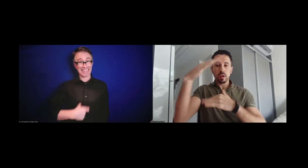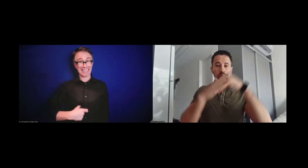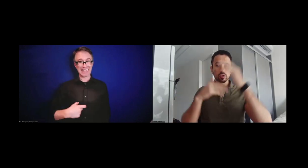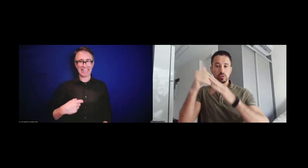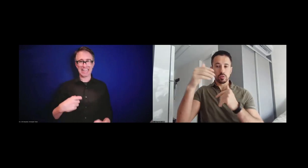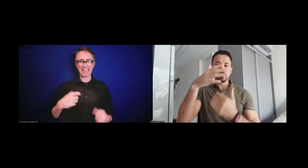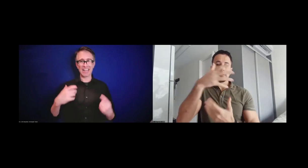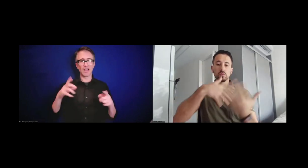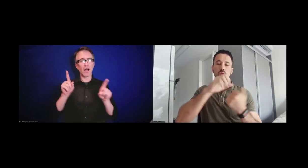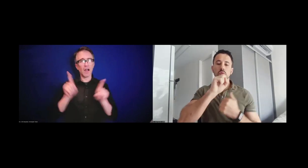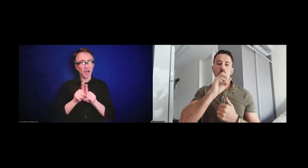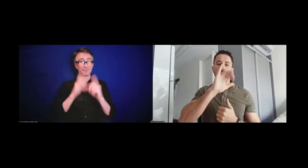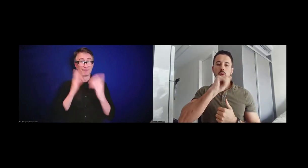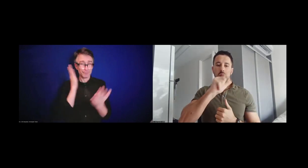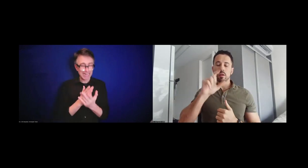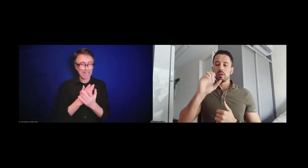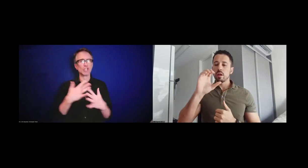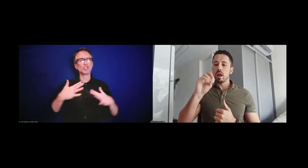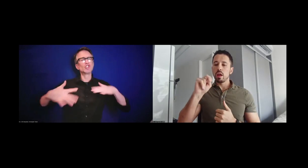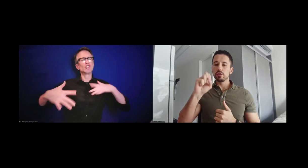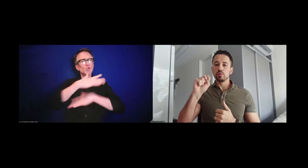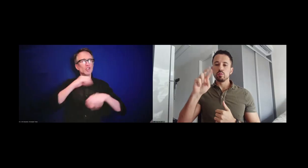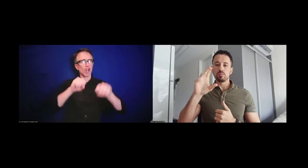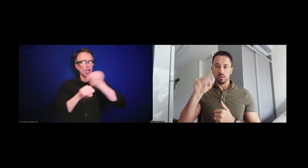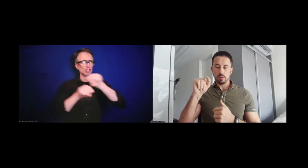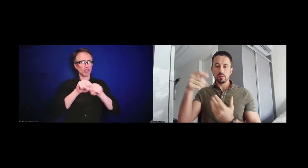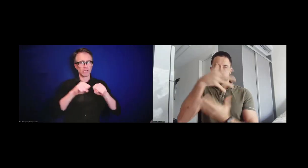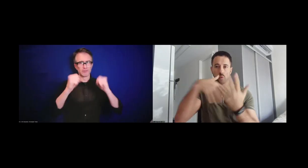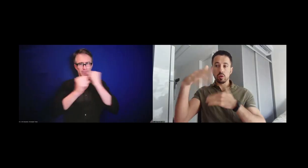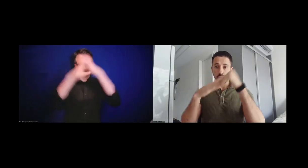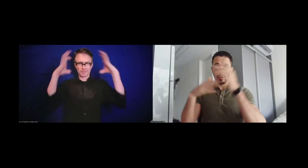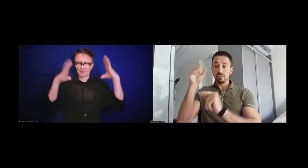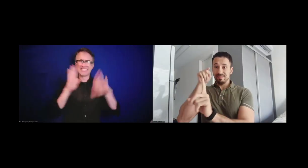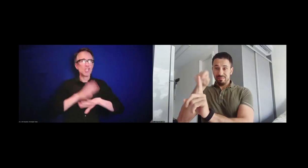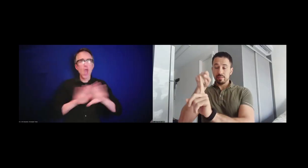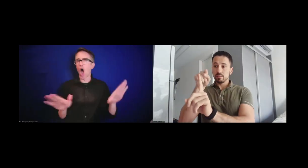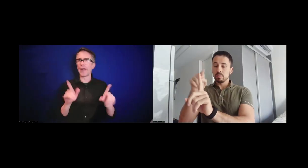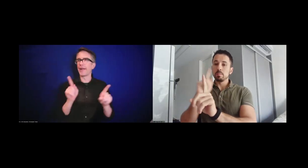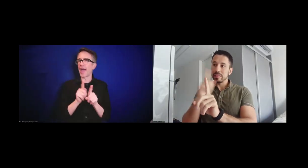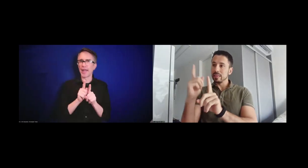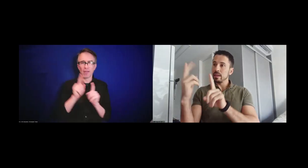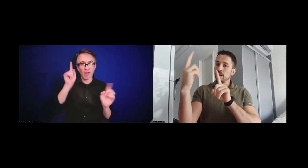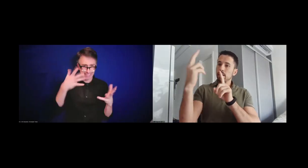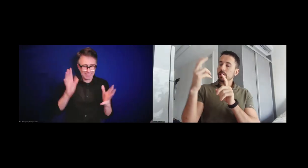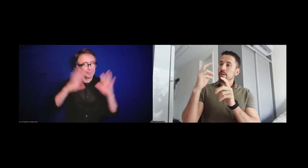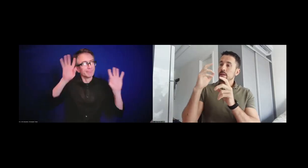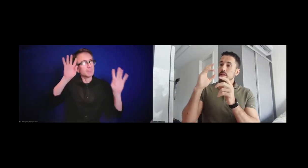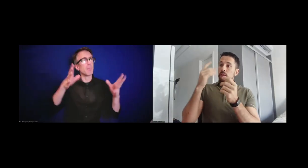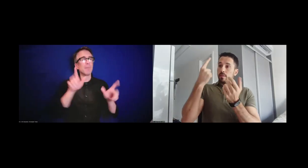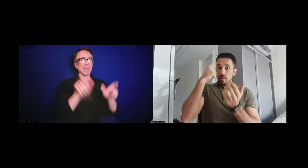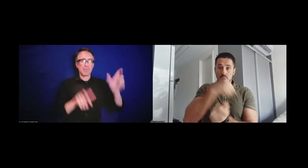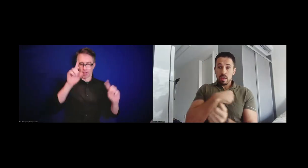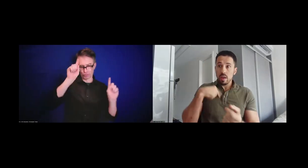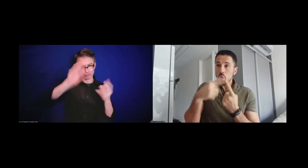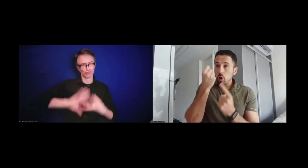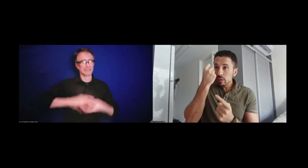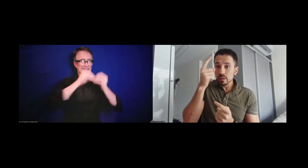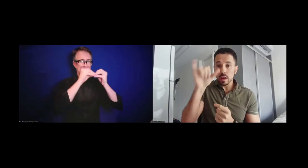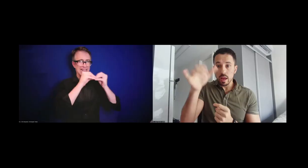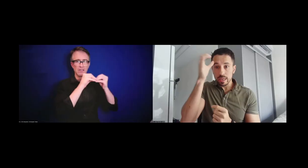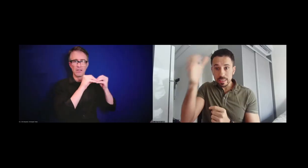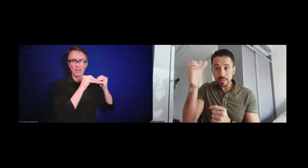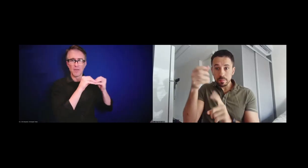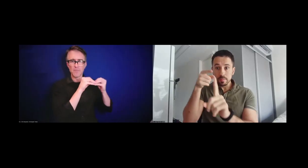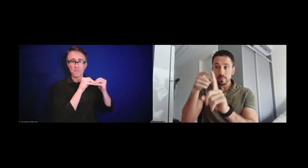identifying social comfort, for example, how certain populations or certain